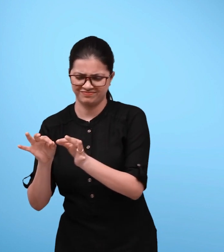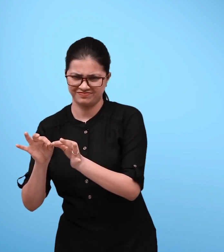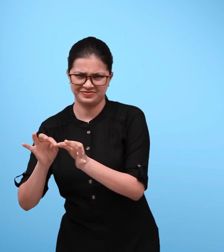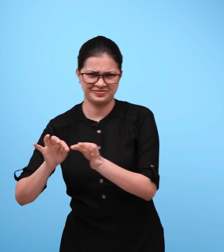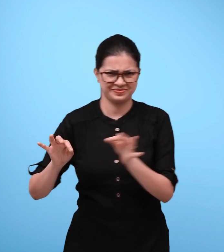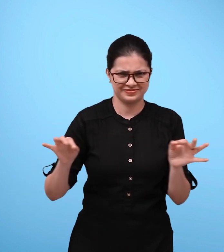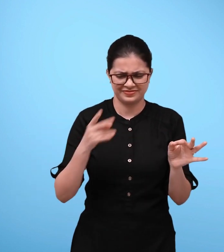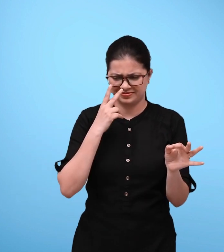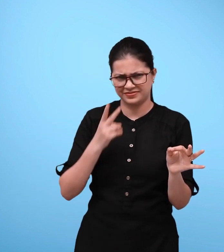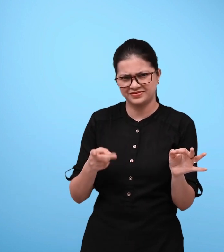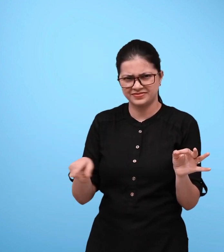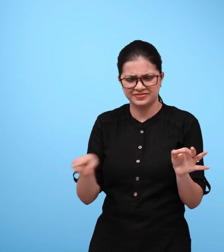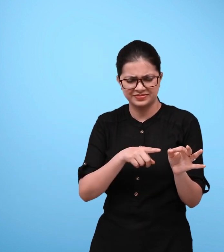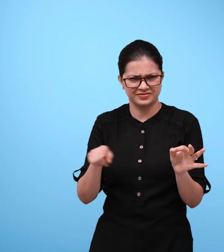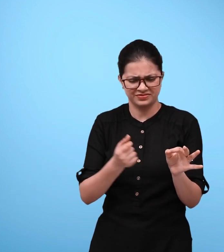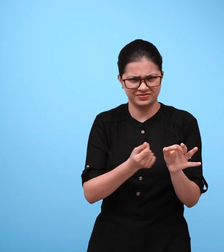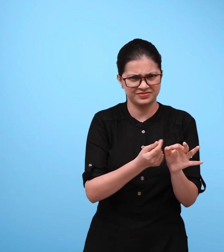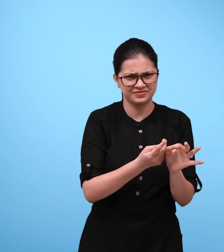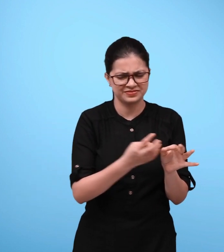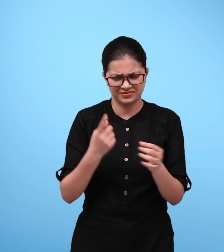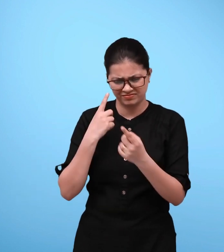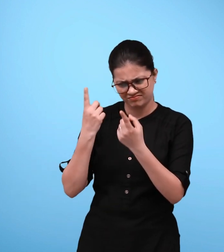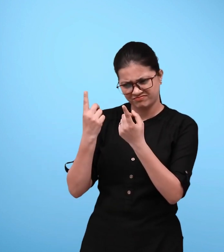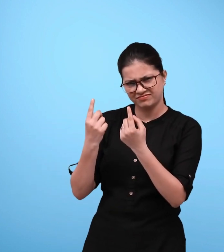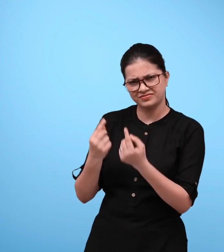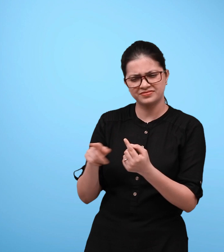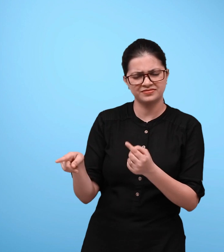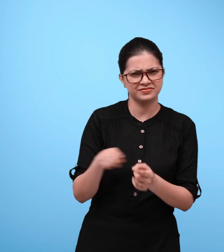The SI unit of length is a meter.